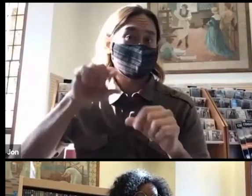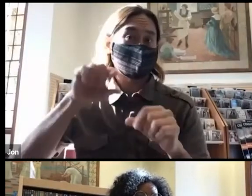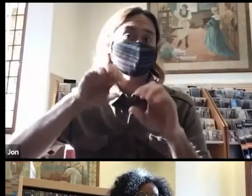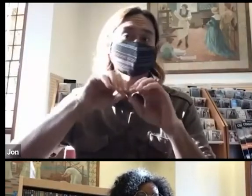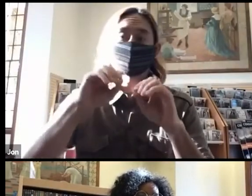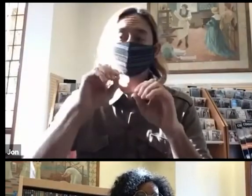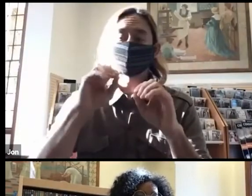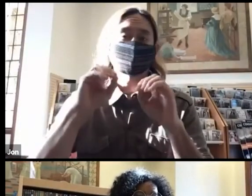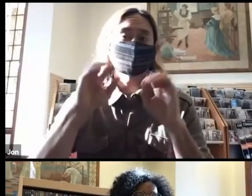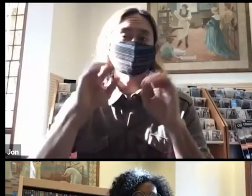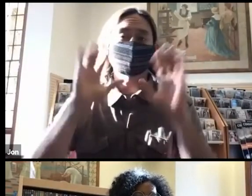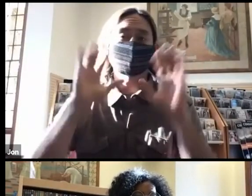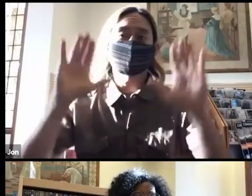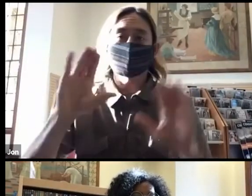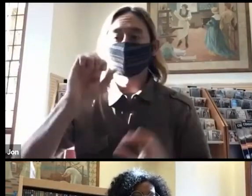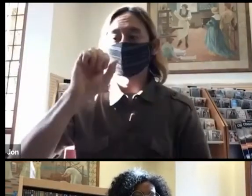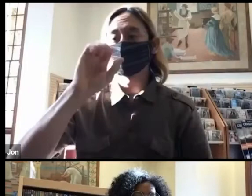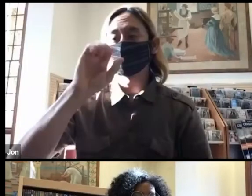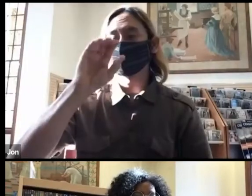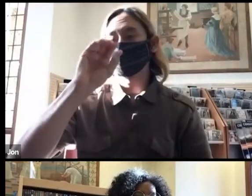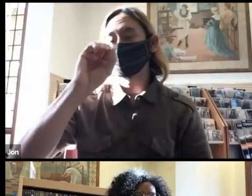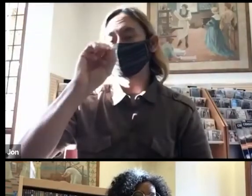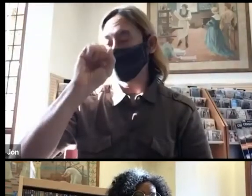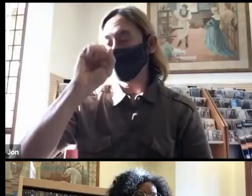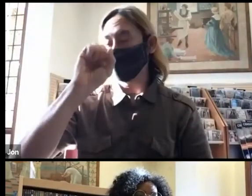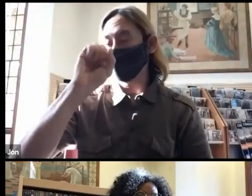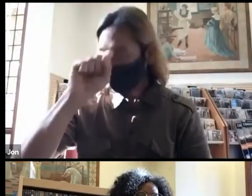For everything that she's done for the community.